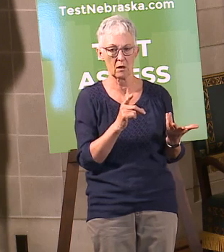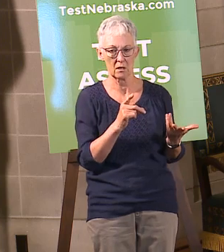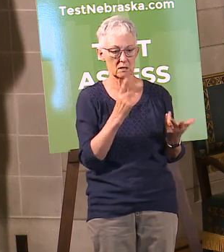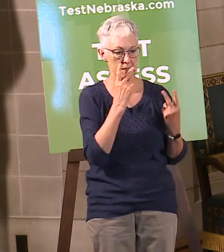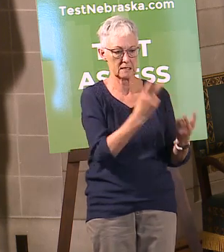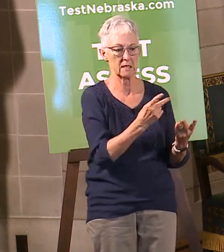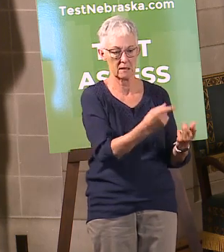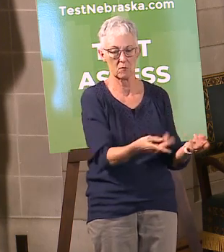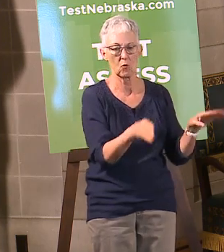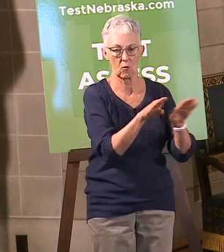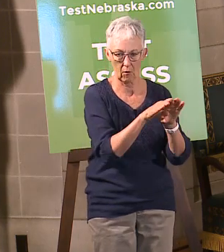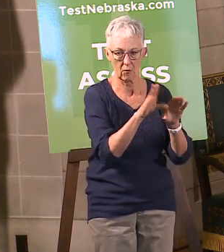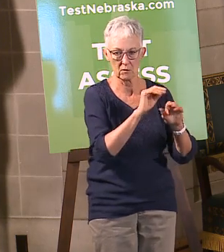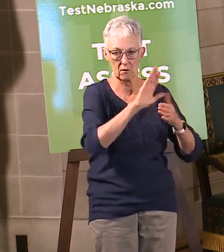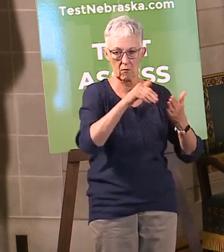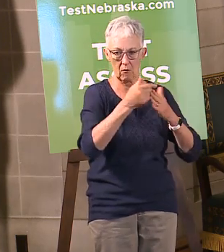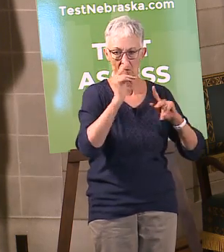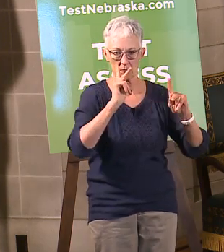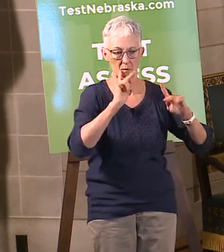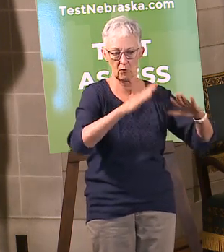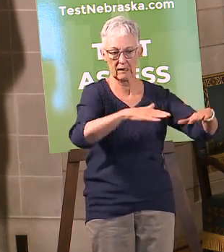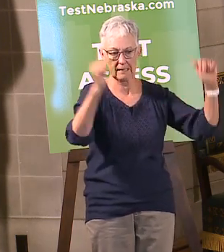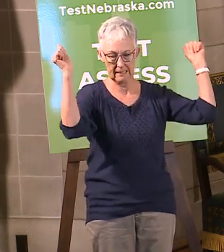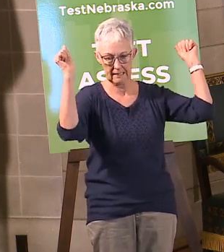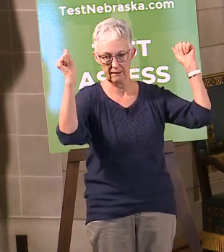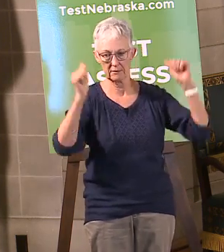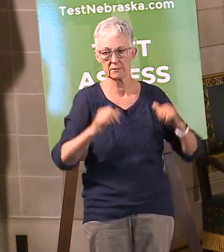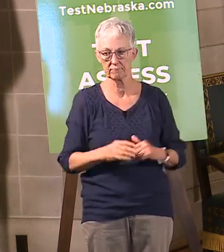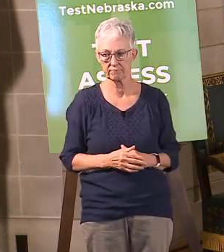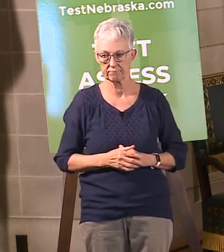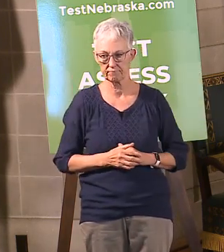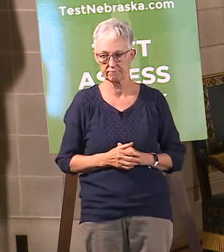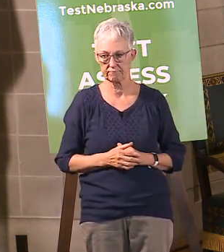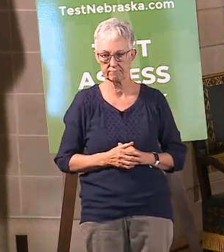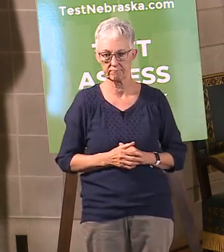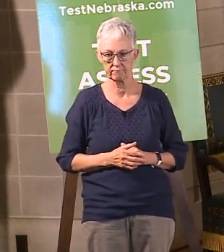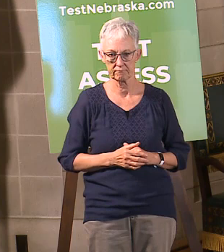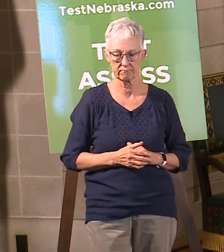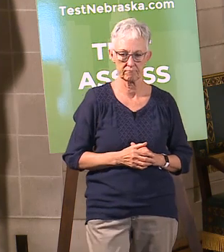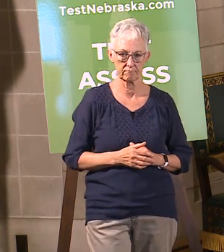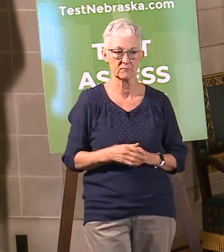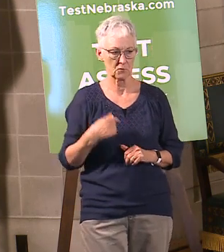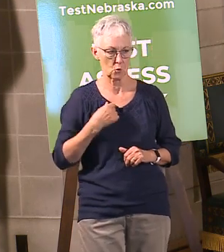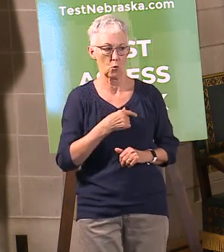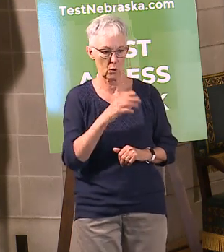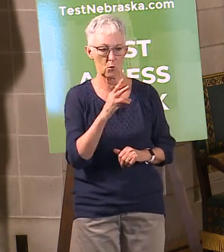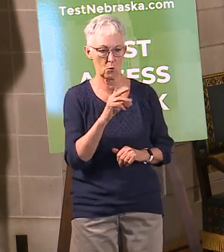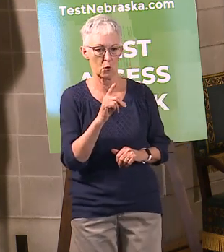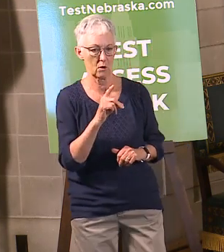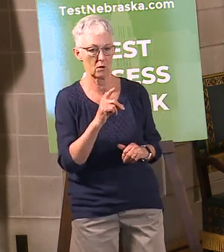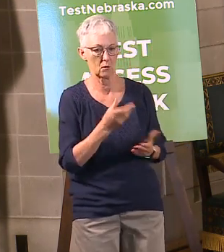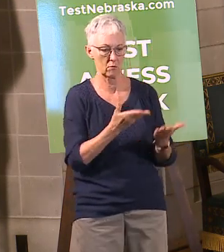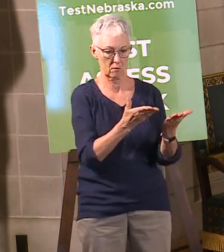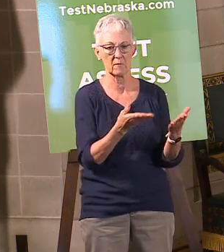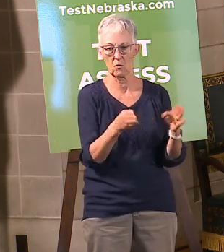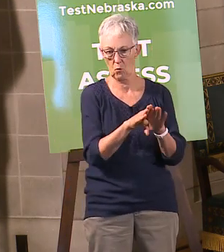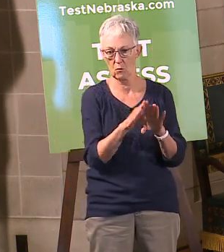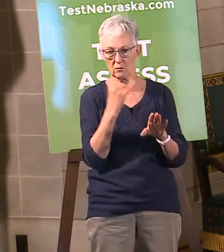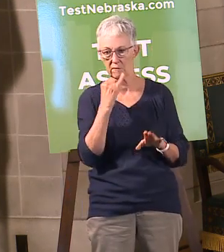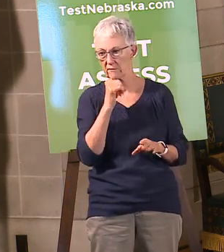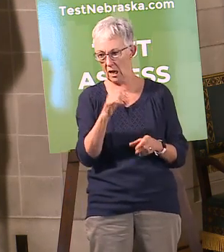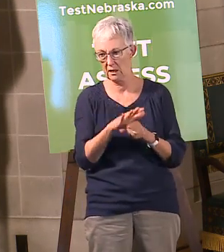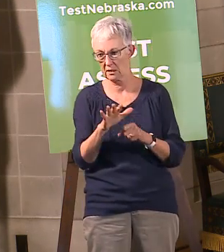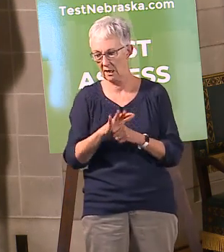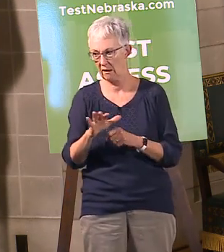So did we catch everything else on that? Yeah, so again, it would be closed and evacuated if we felt like the staffing was not appropriate to be able to provide that care.